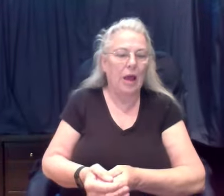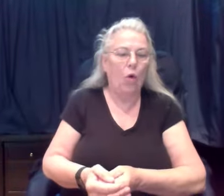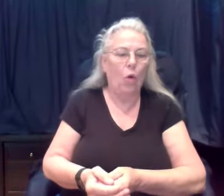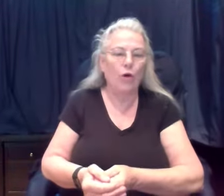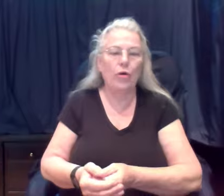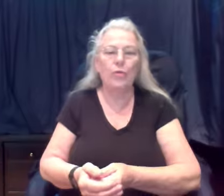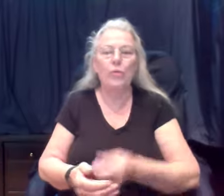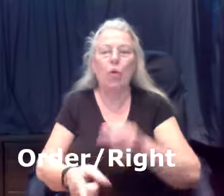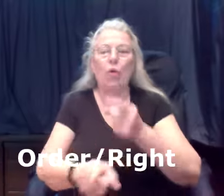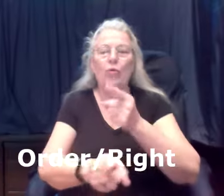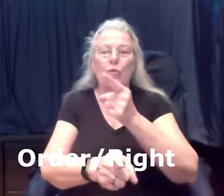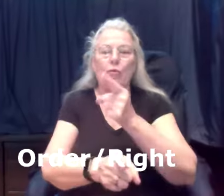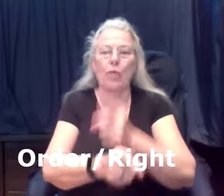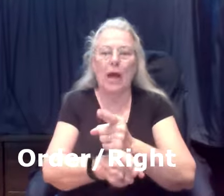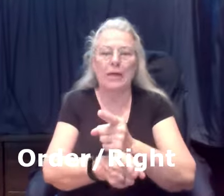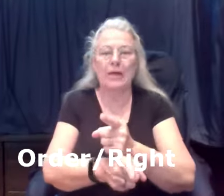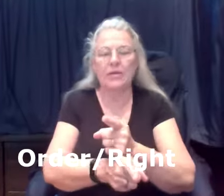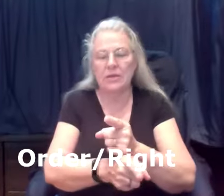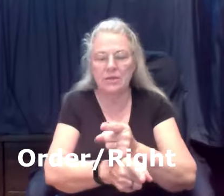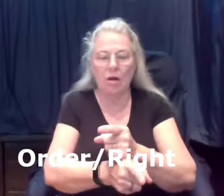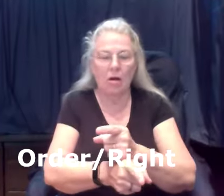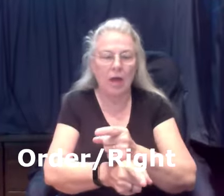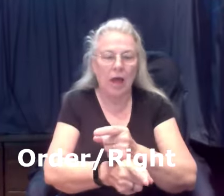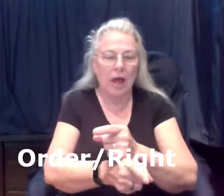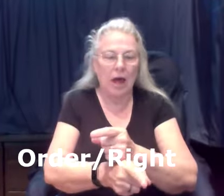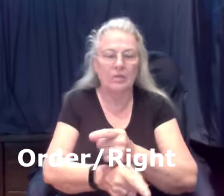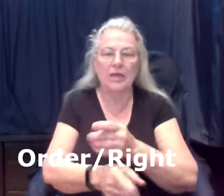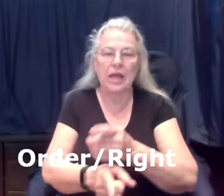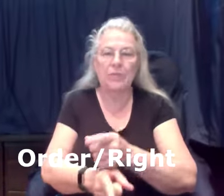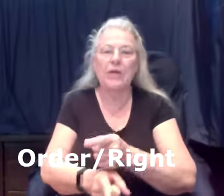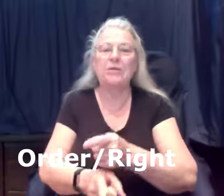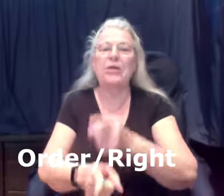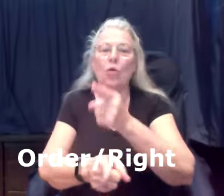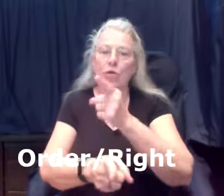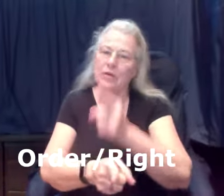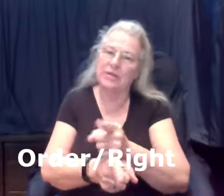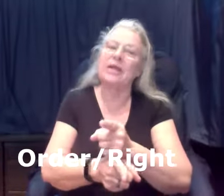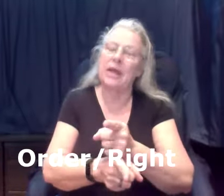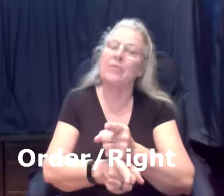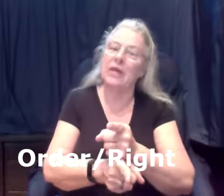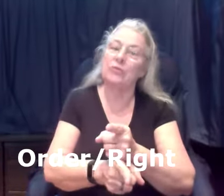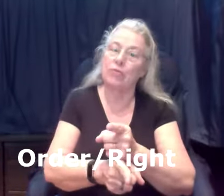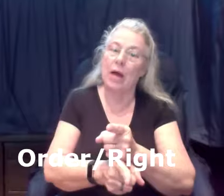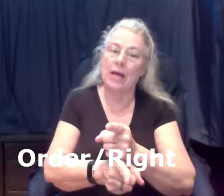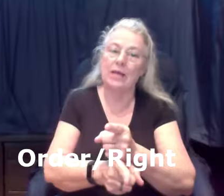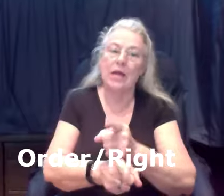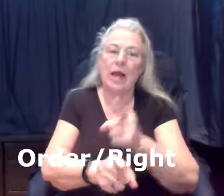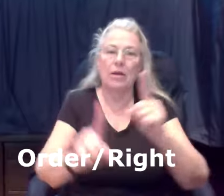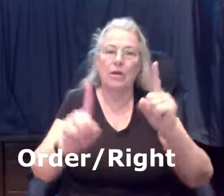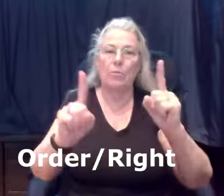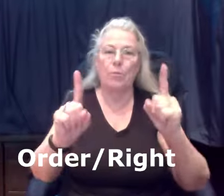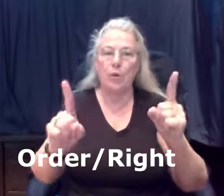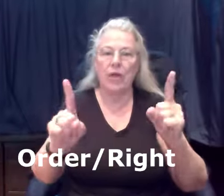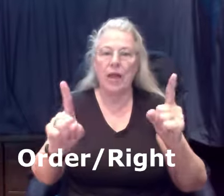Order or write. In this song, to keep things in order is to keep things right. Write, both hands,